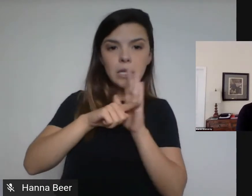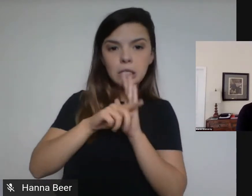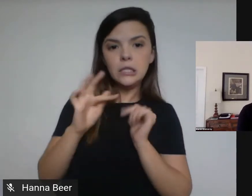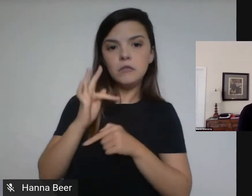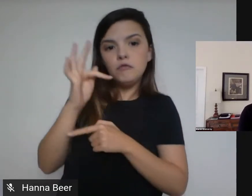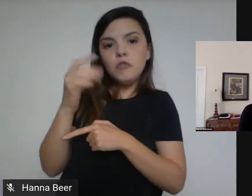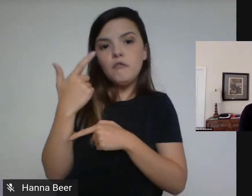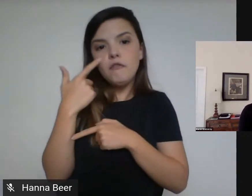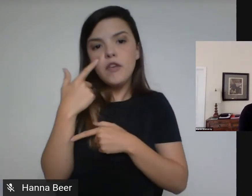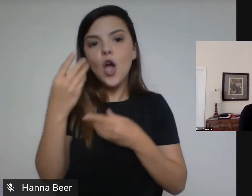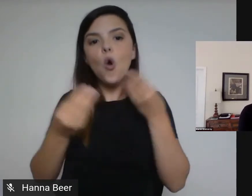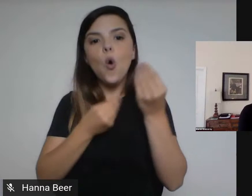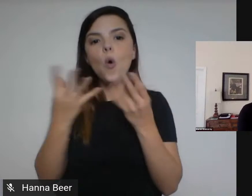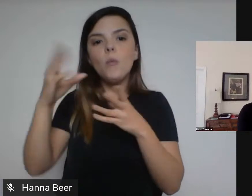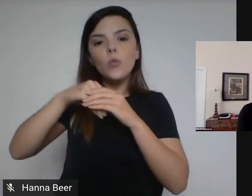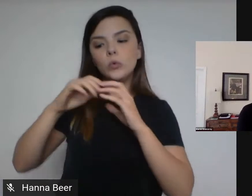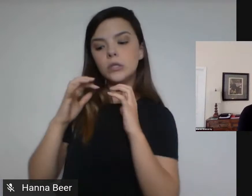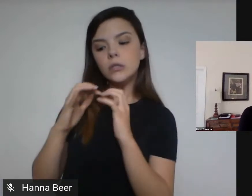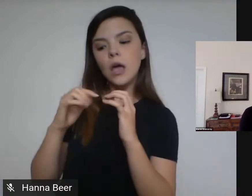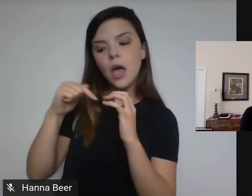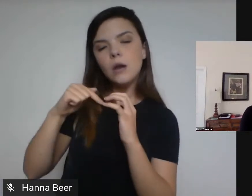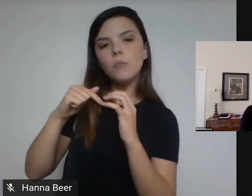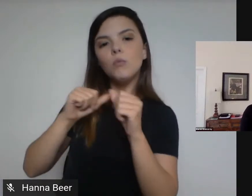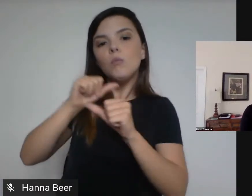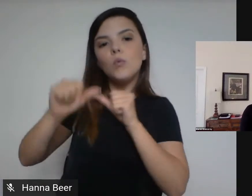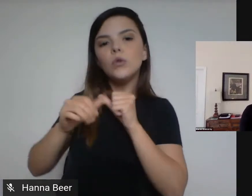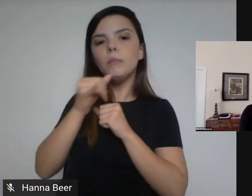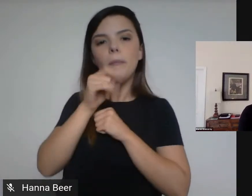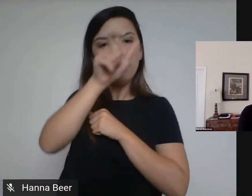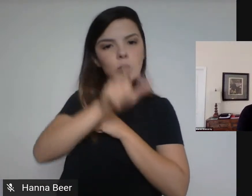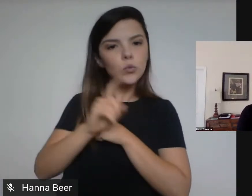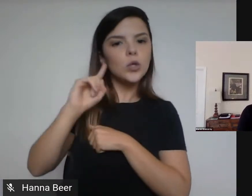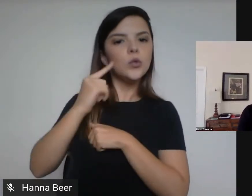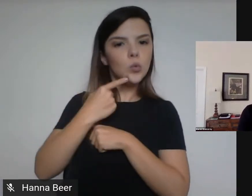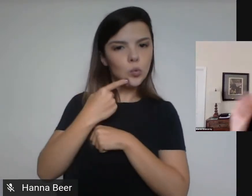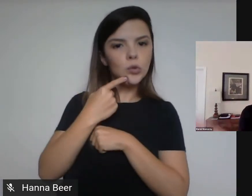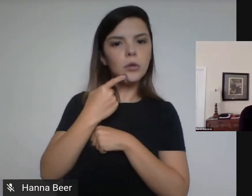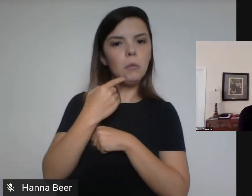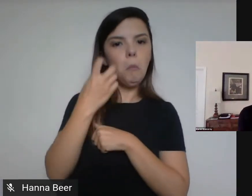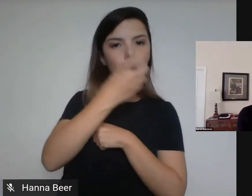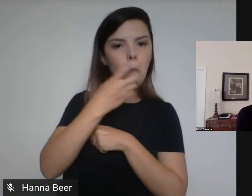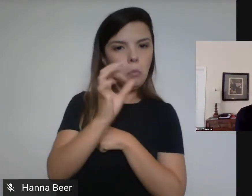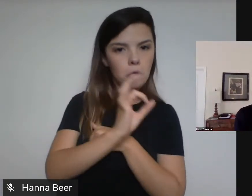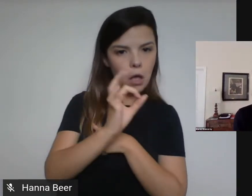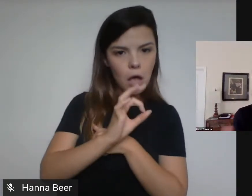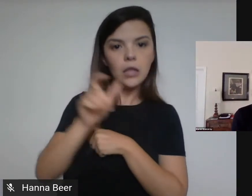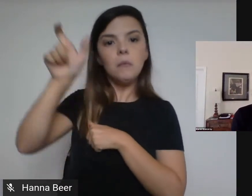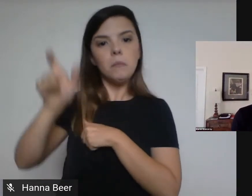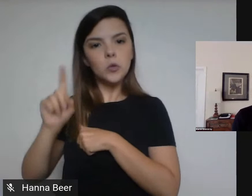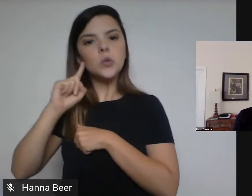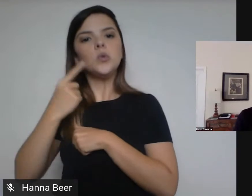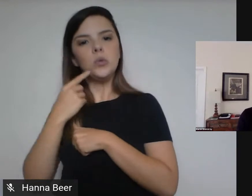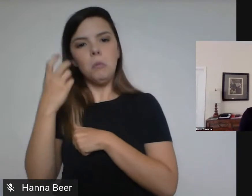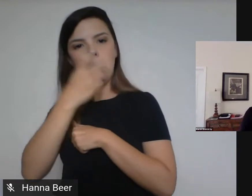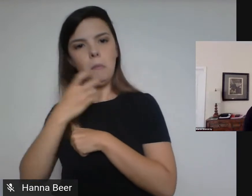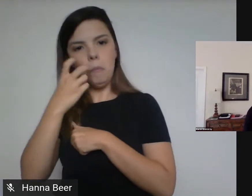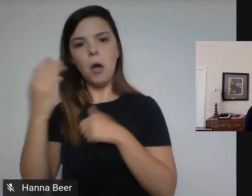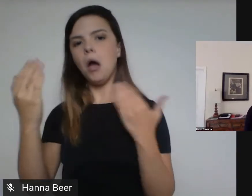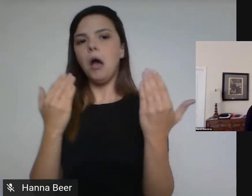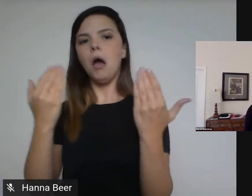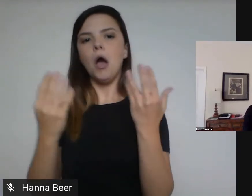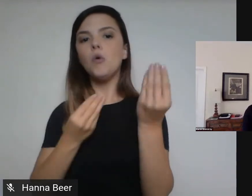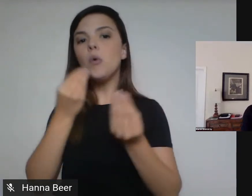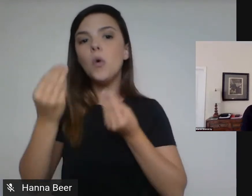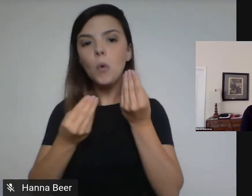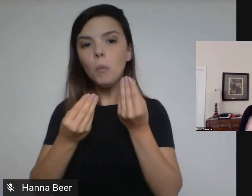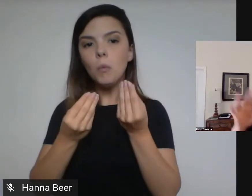some functional changes in auditory cortices that are related to either deafness or sign language exposure. So that